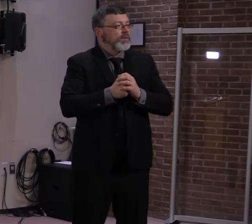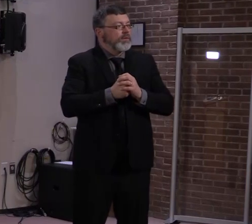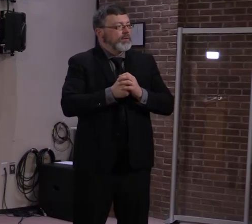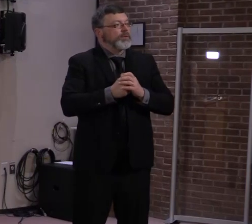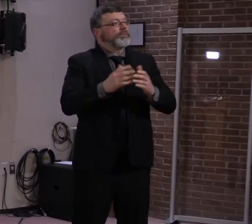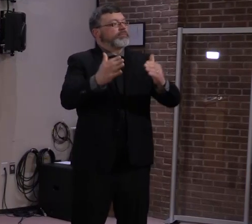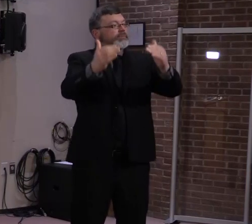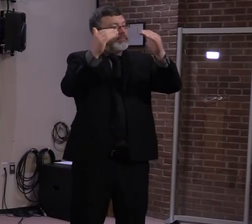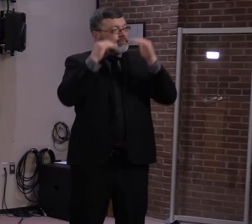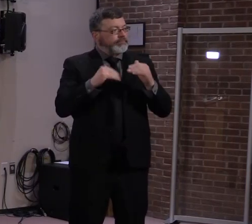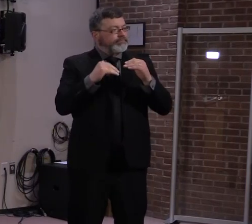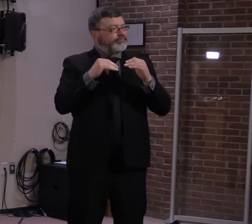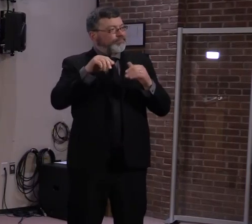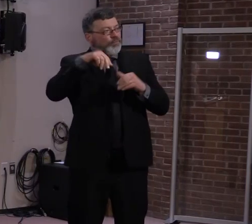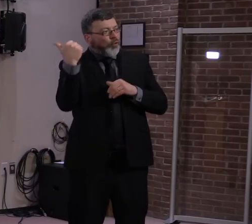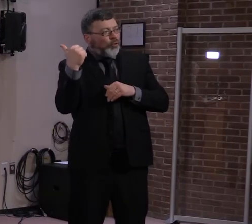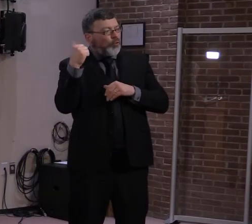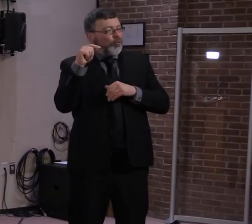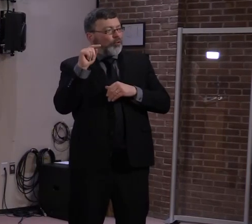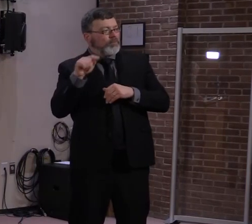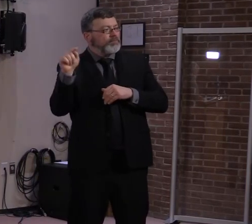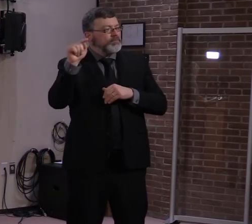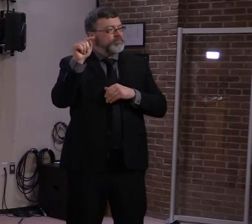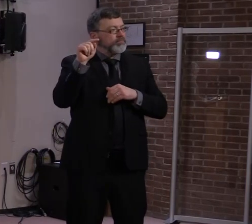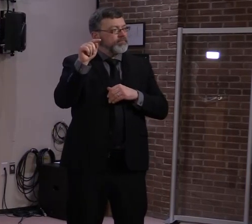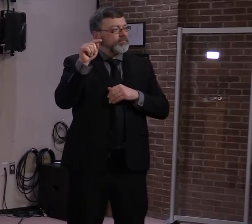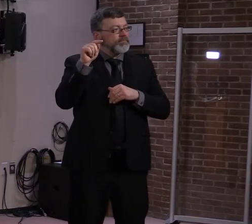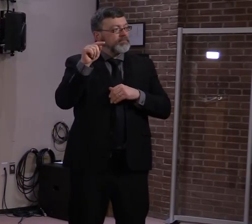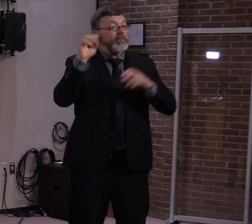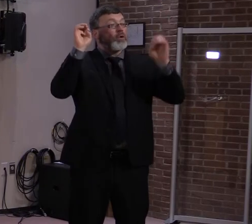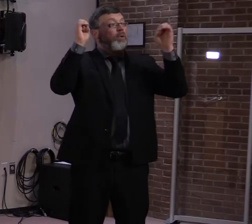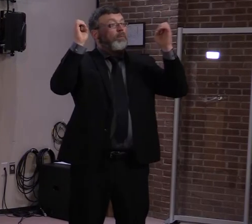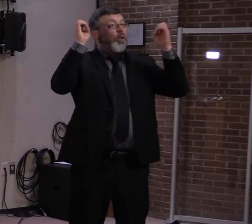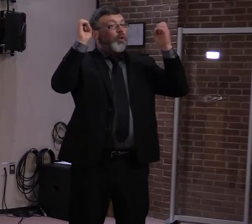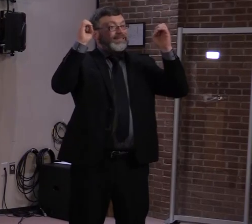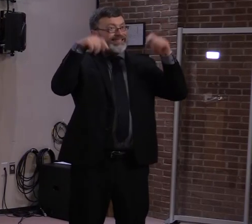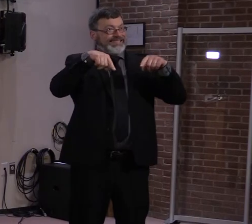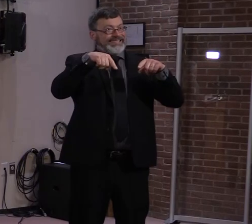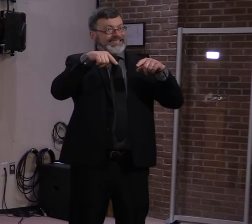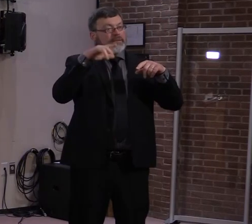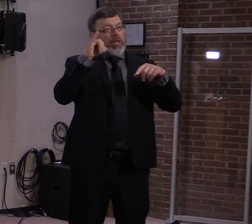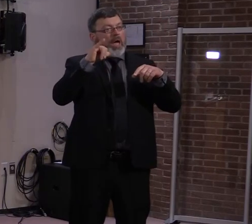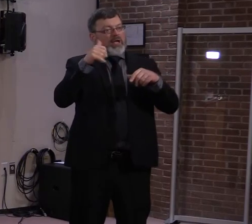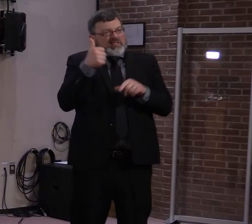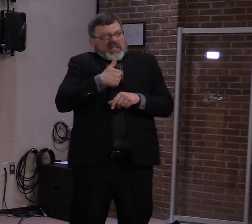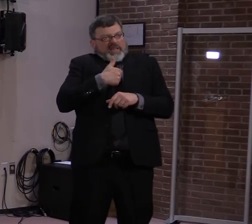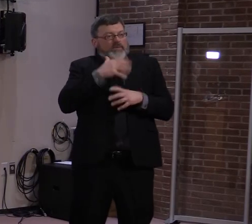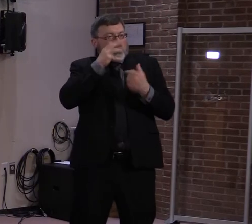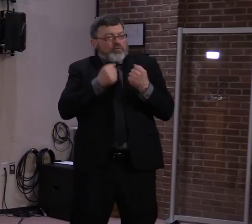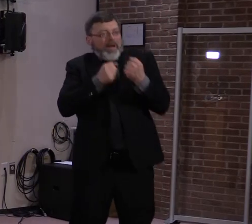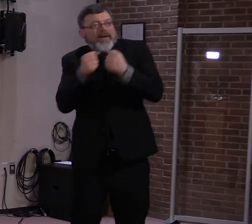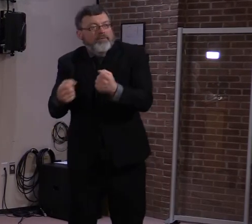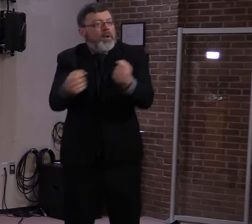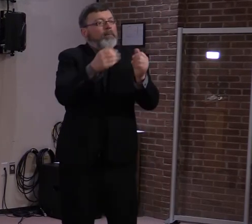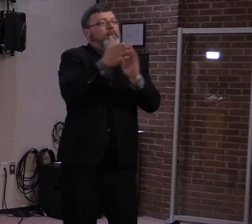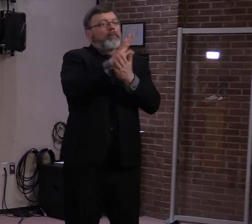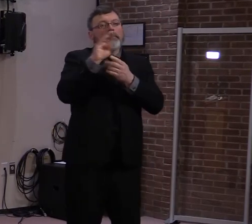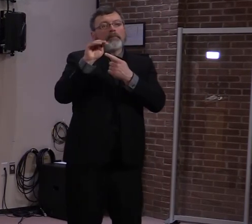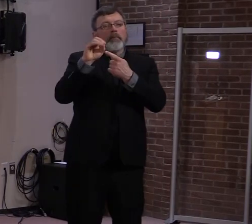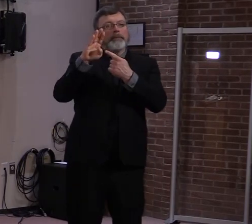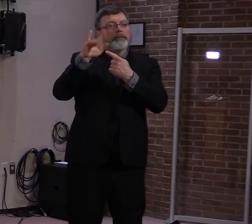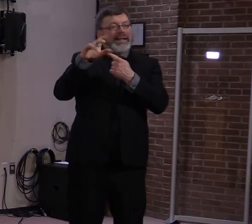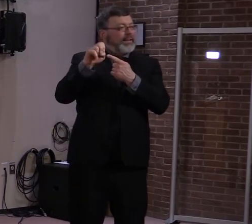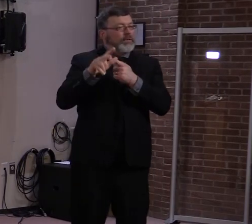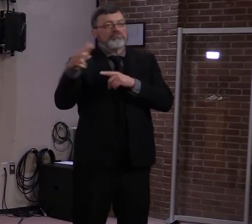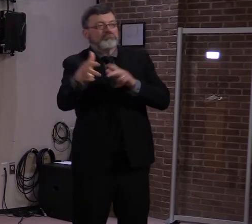on May 8th and 9th in Essex County, but we're also gonna do it in other counties as well.